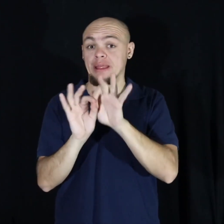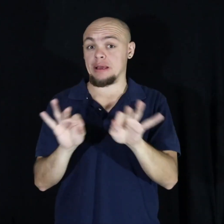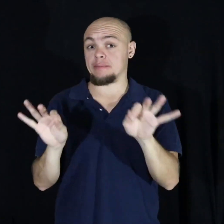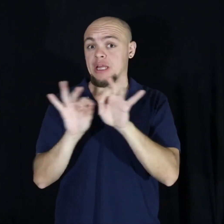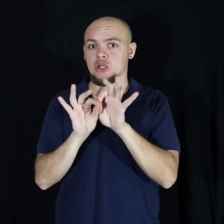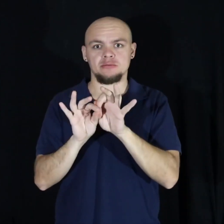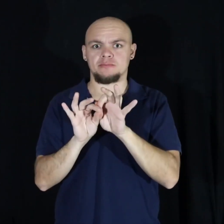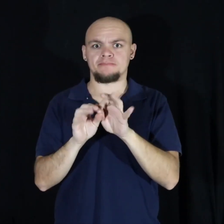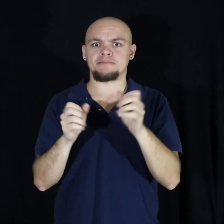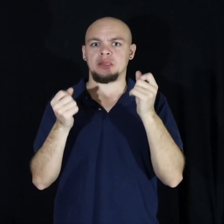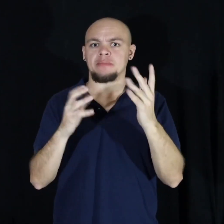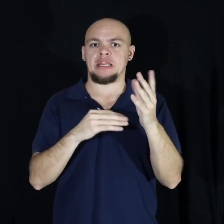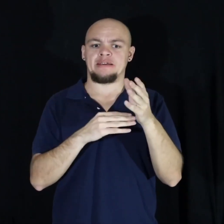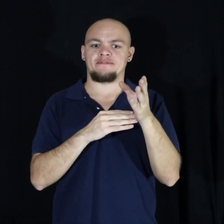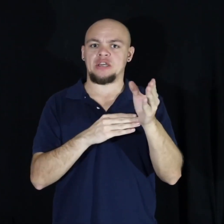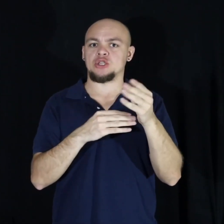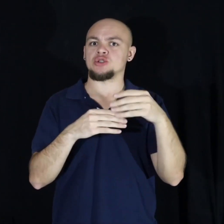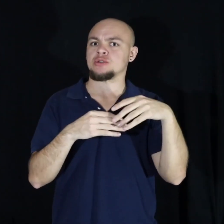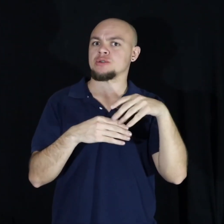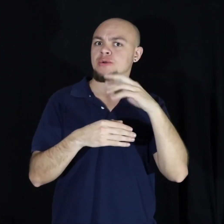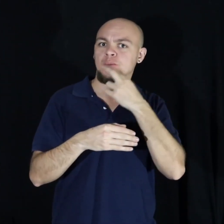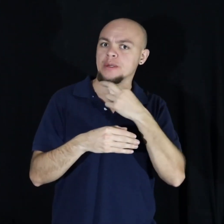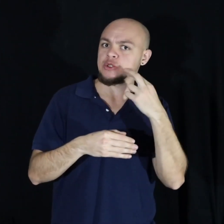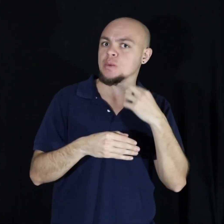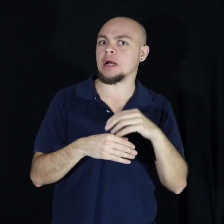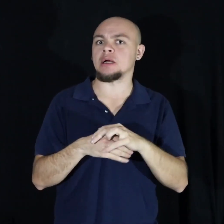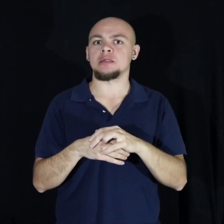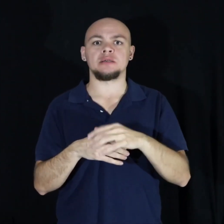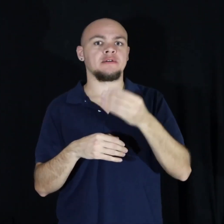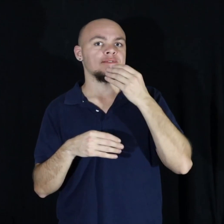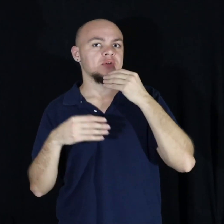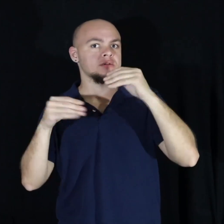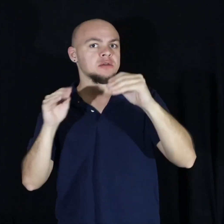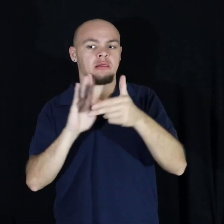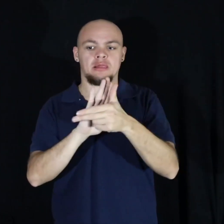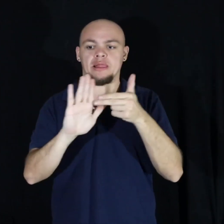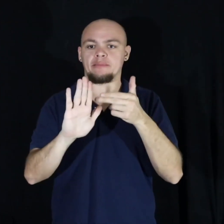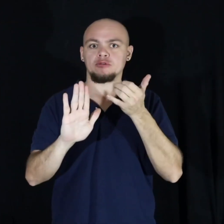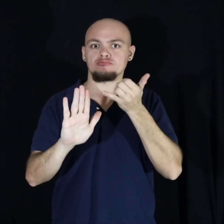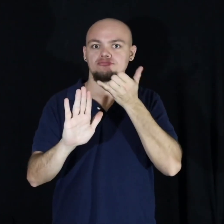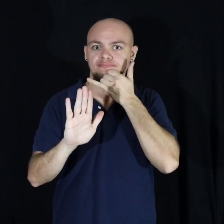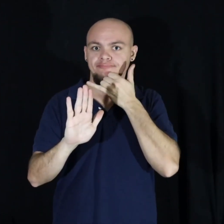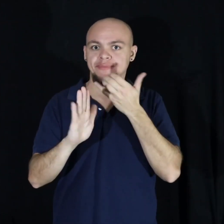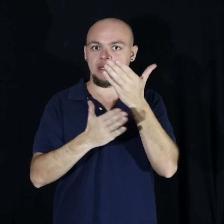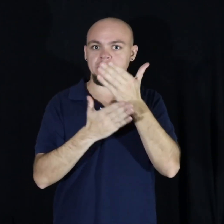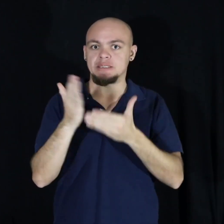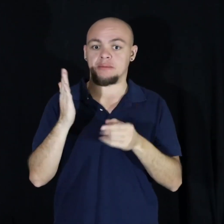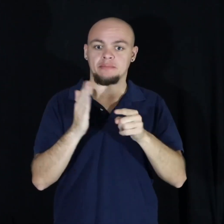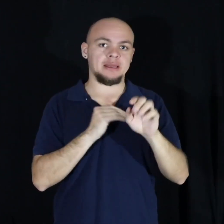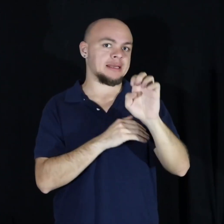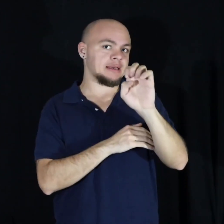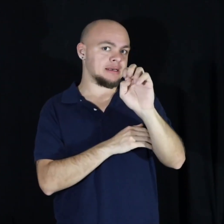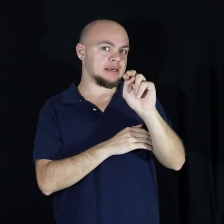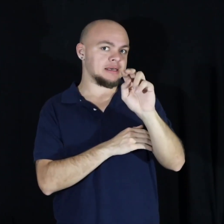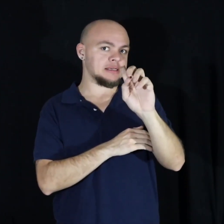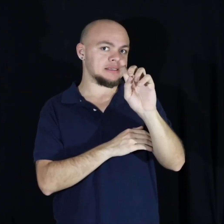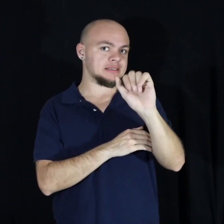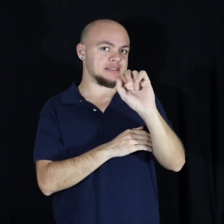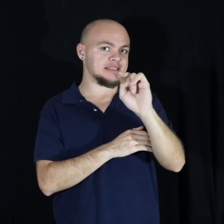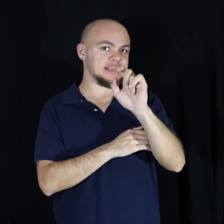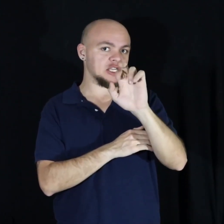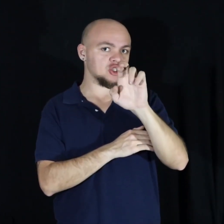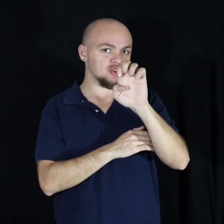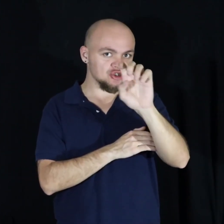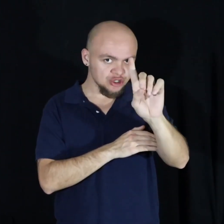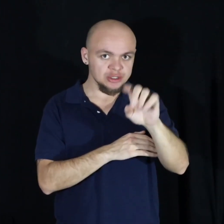of the fish sold in restaurants and grocery stores are mislabeled. Some are actually endangered species. Others